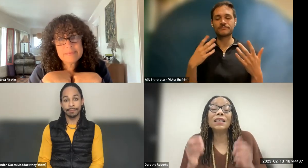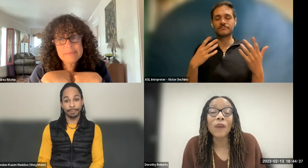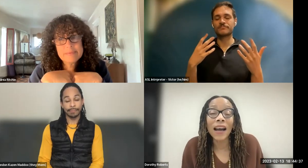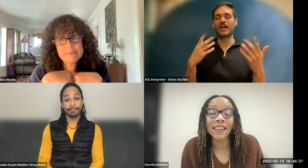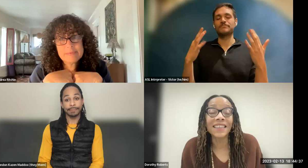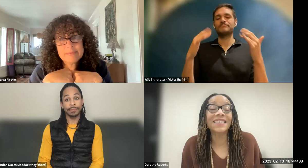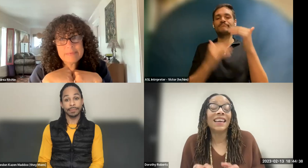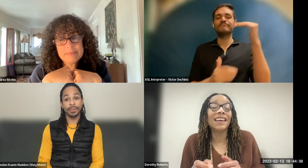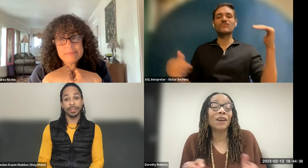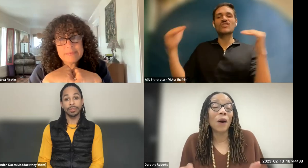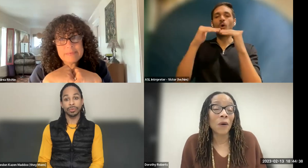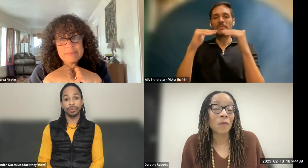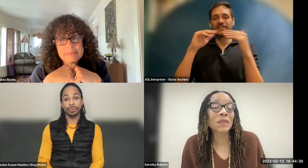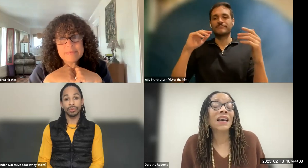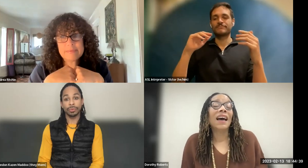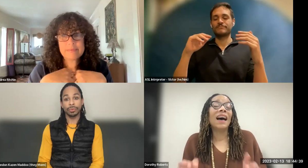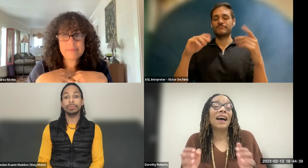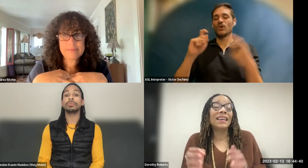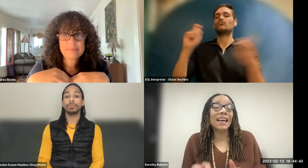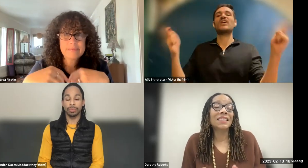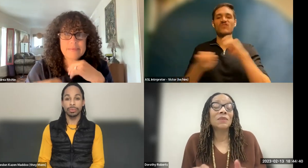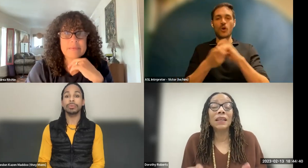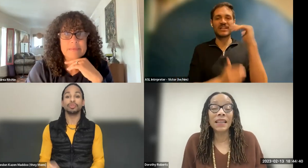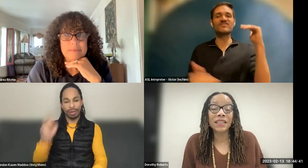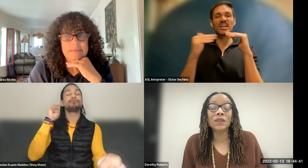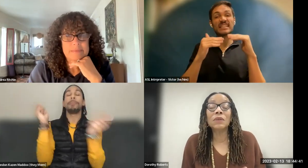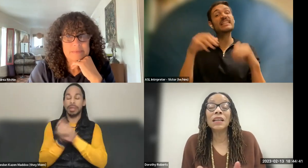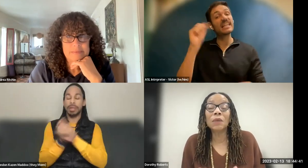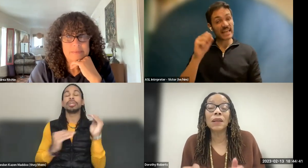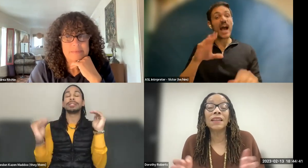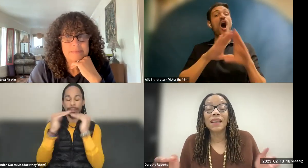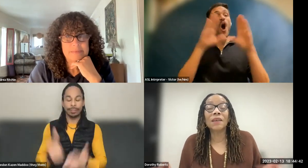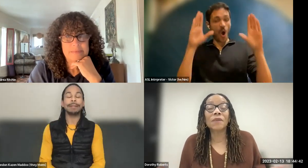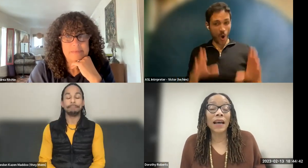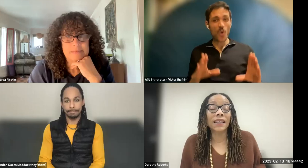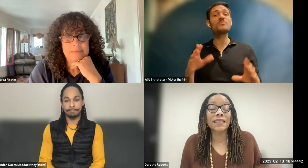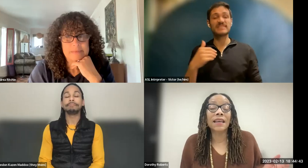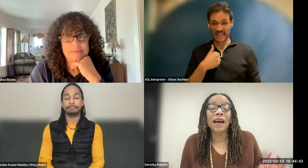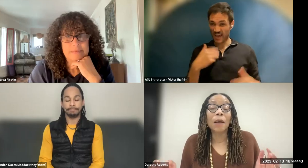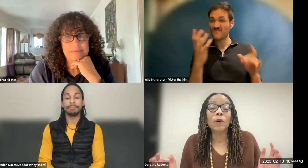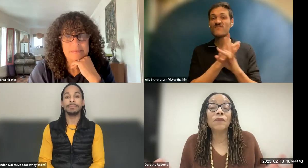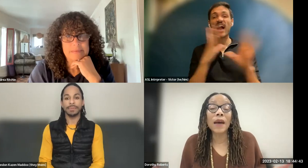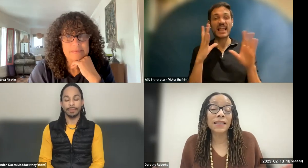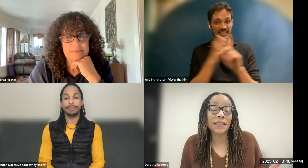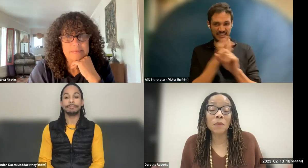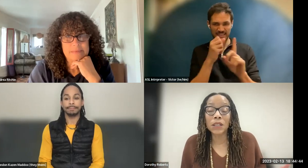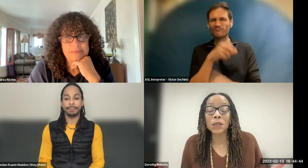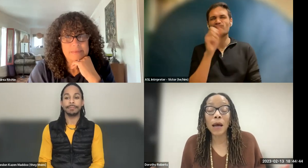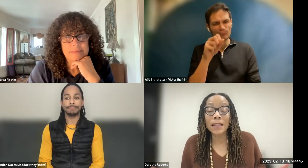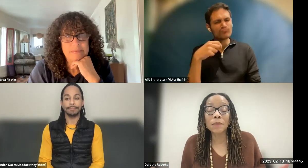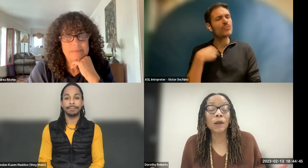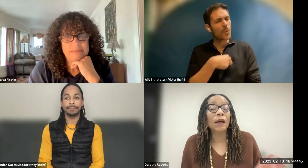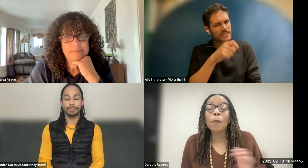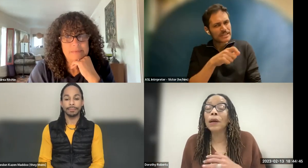there is violence in homes. Yes, we need to deal with the violence. prevented as much